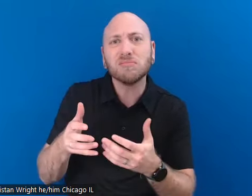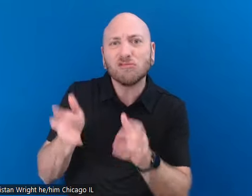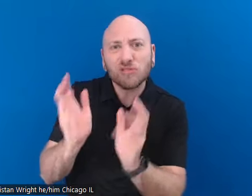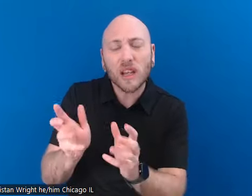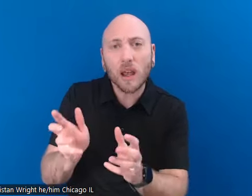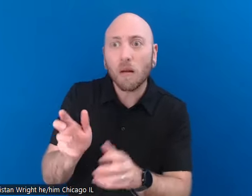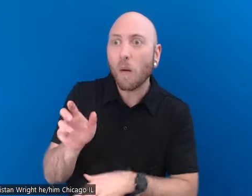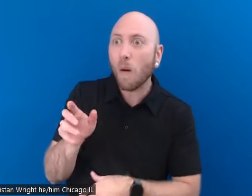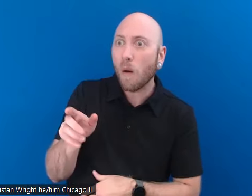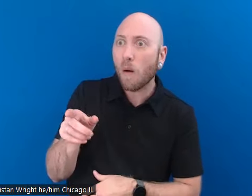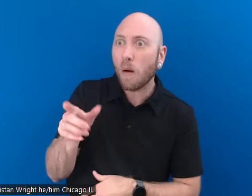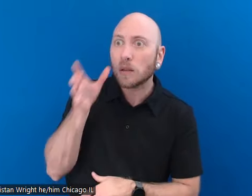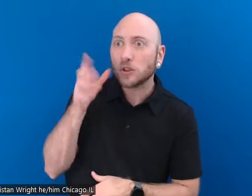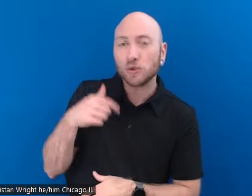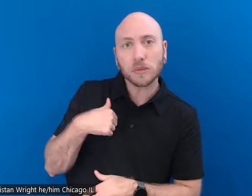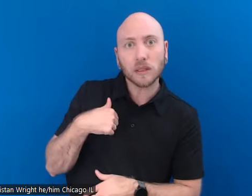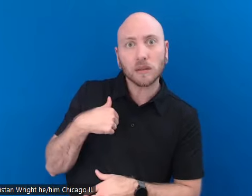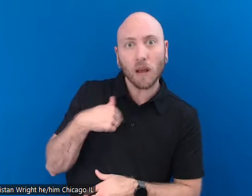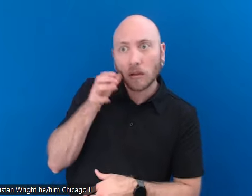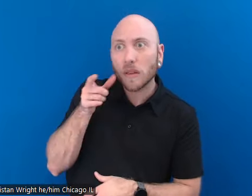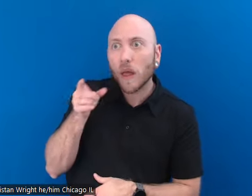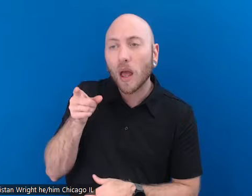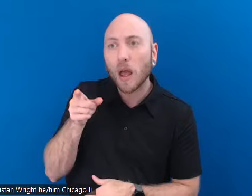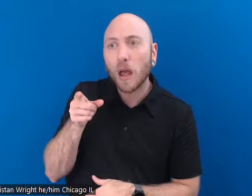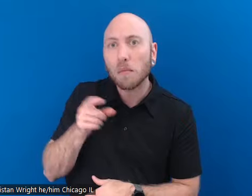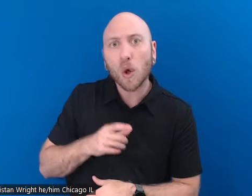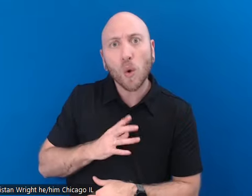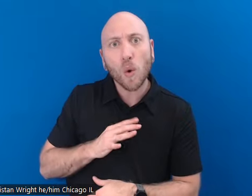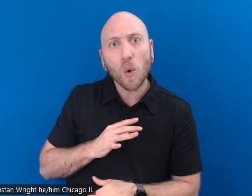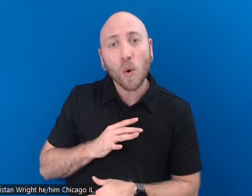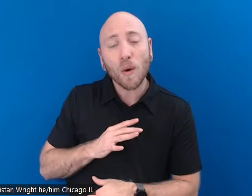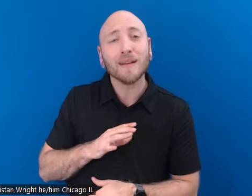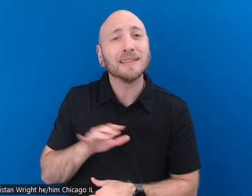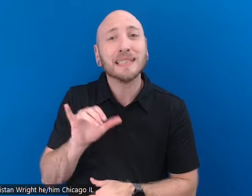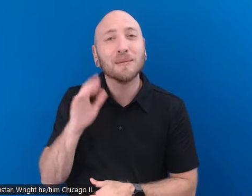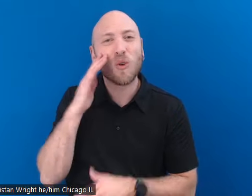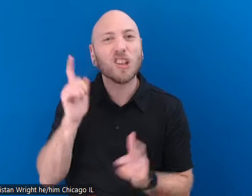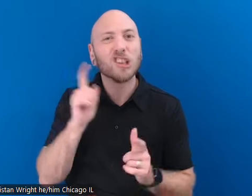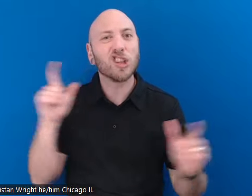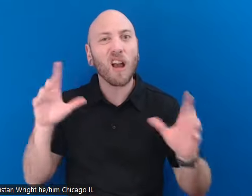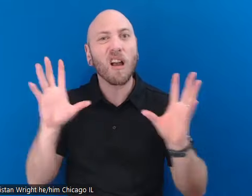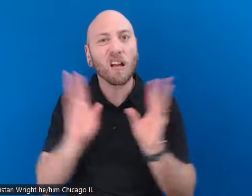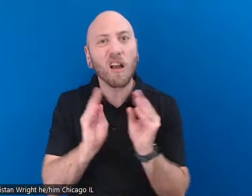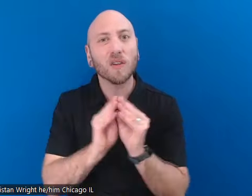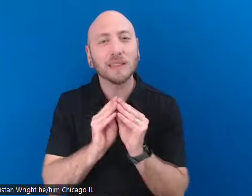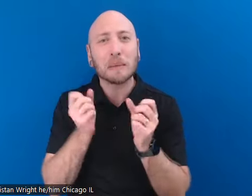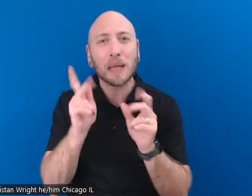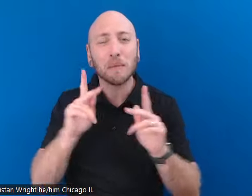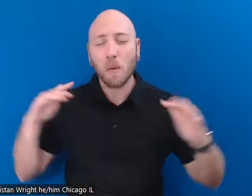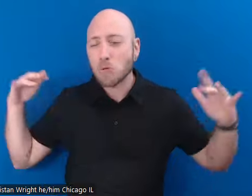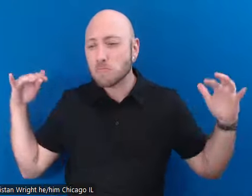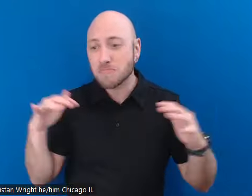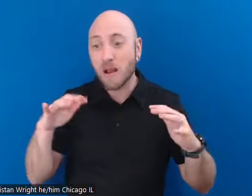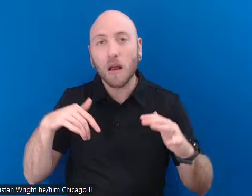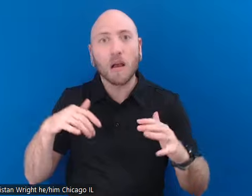and same goes for YPAA and the conventions. We had a dance the other night and it's like, wow, I can sit and have